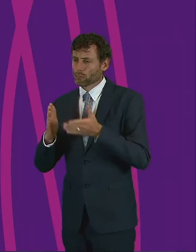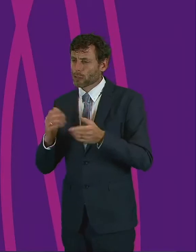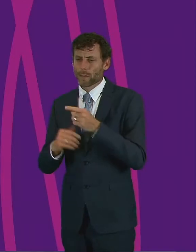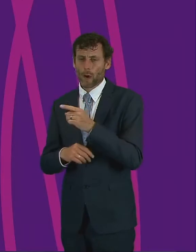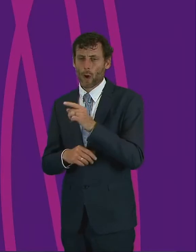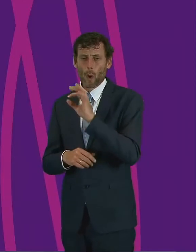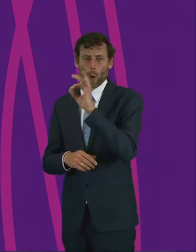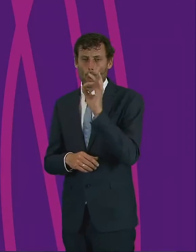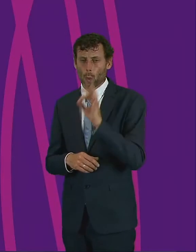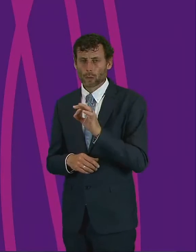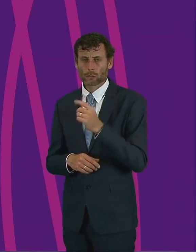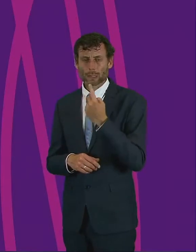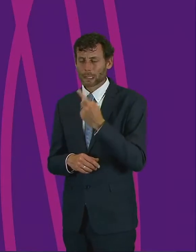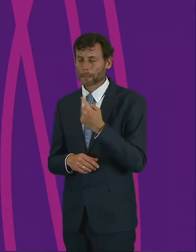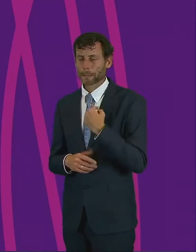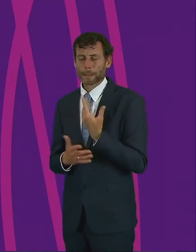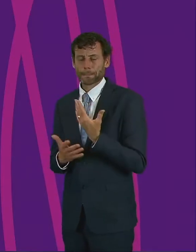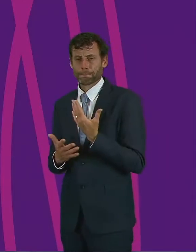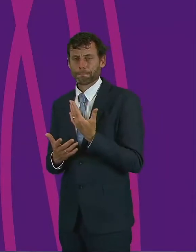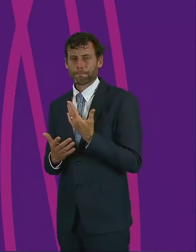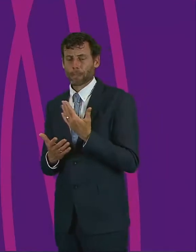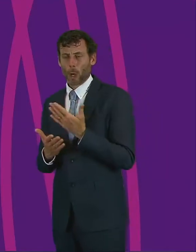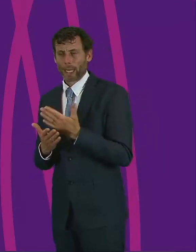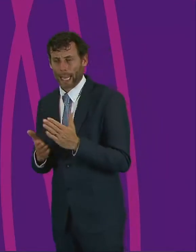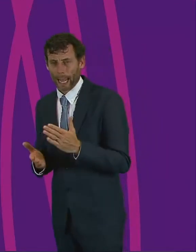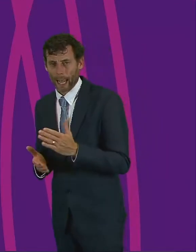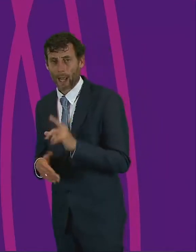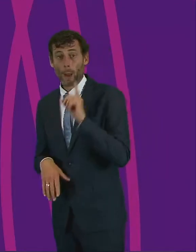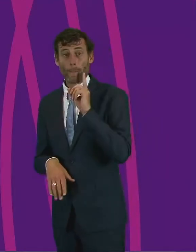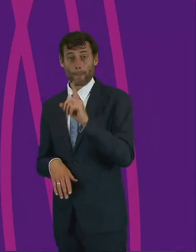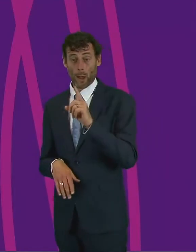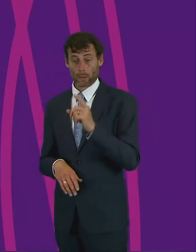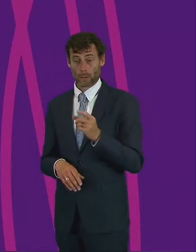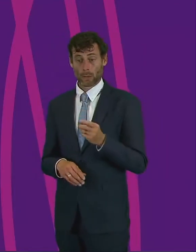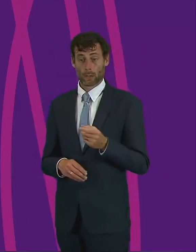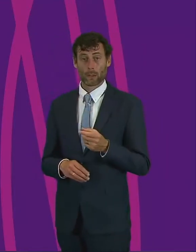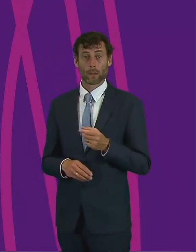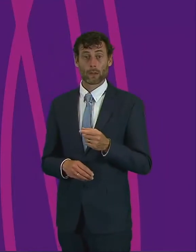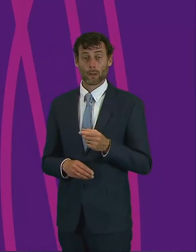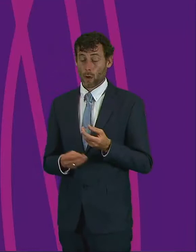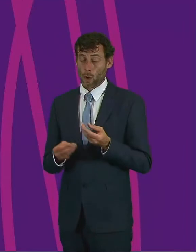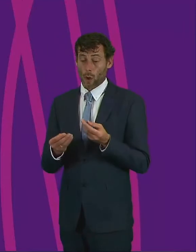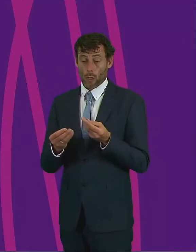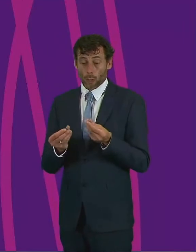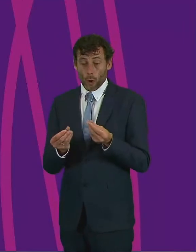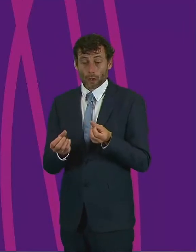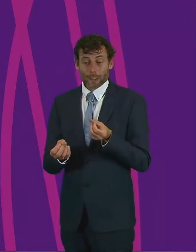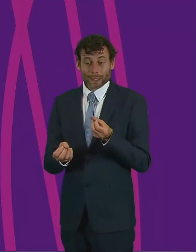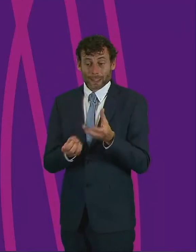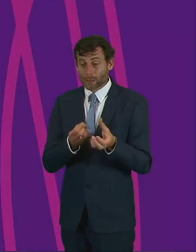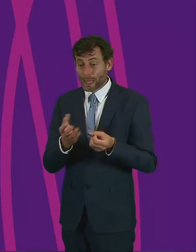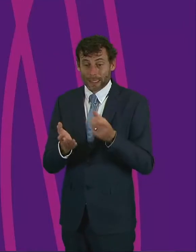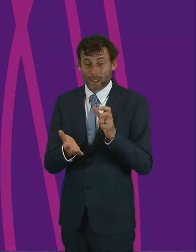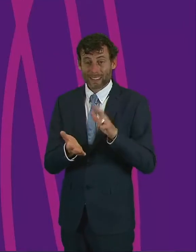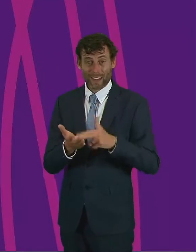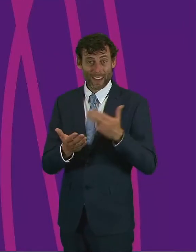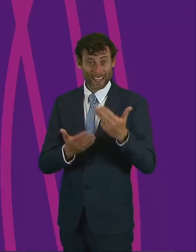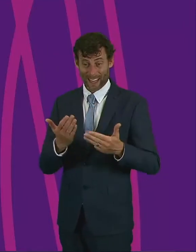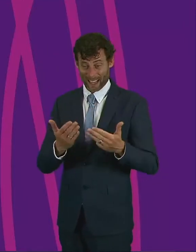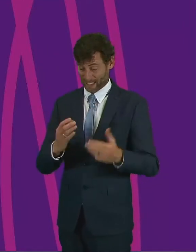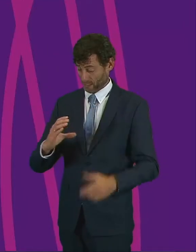her statement, but the point I would make is that the cost of responding to COVID far outstrips